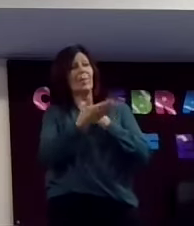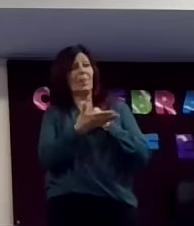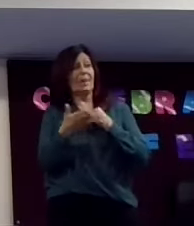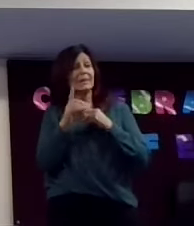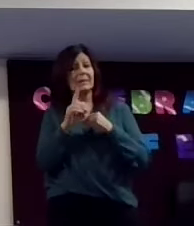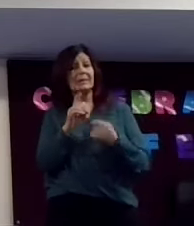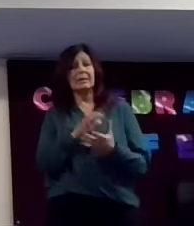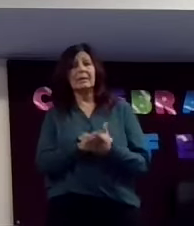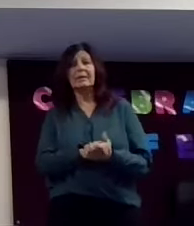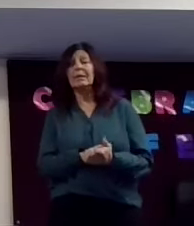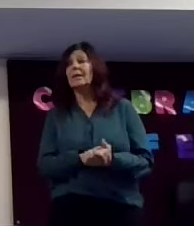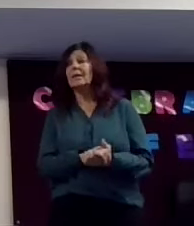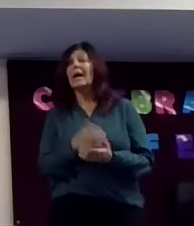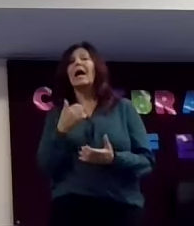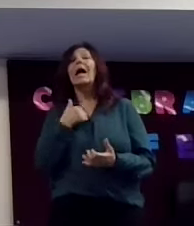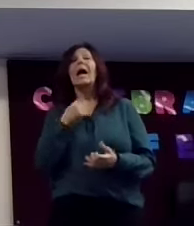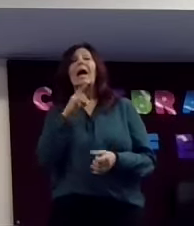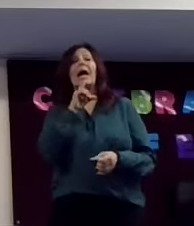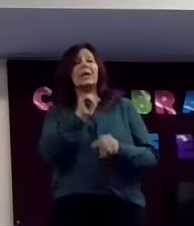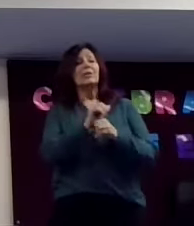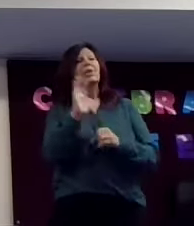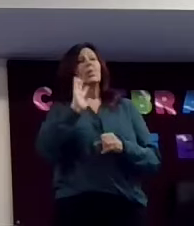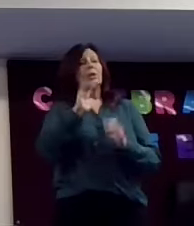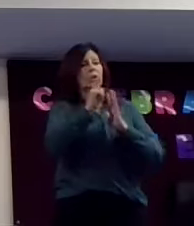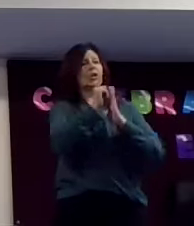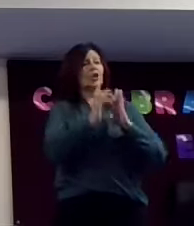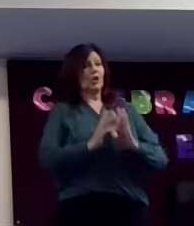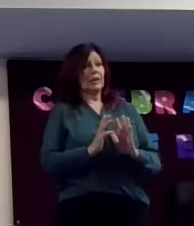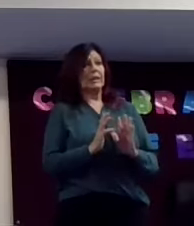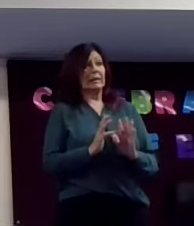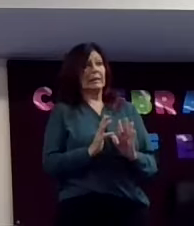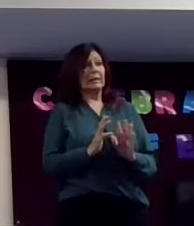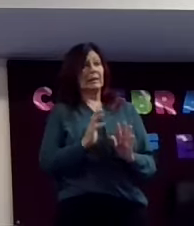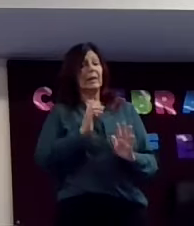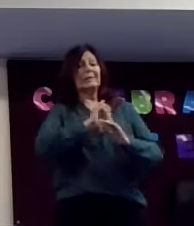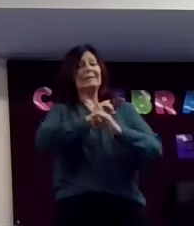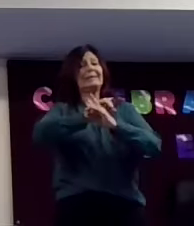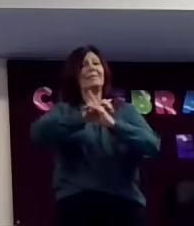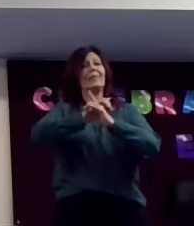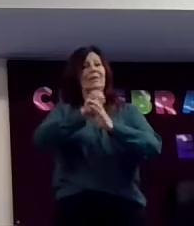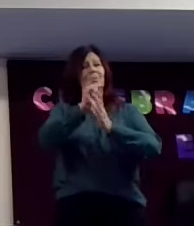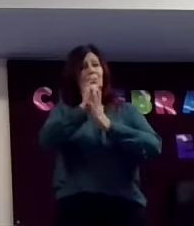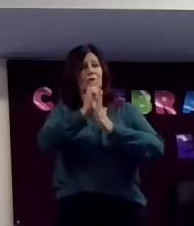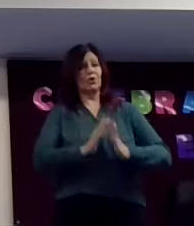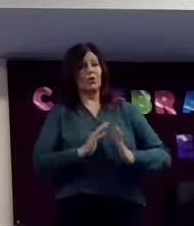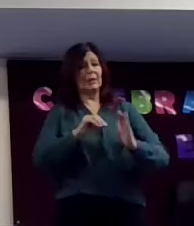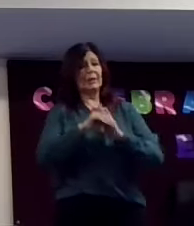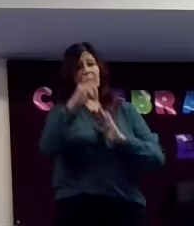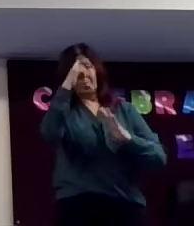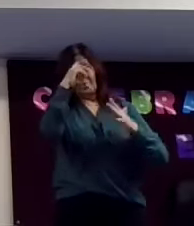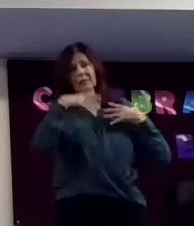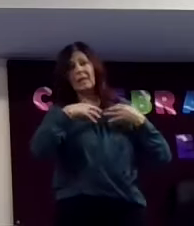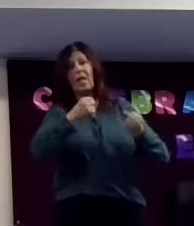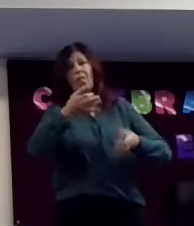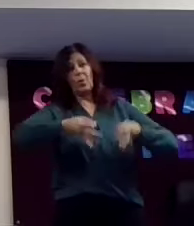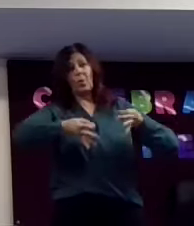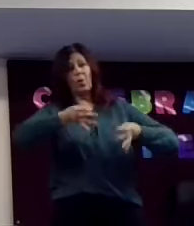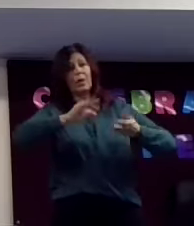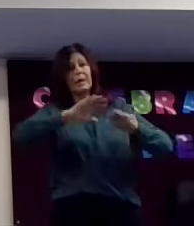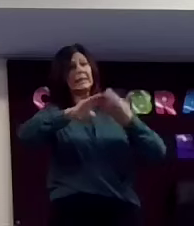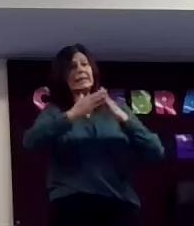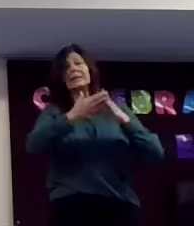things. I actually was an attorney. I was the defense attorney in mental health court in the city